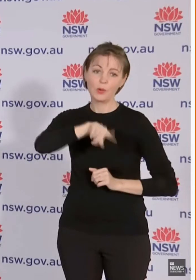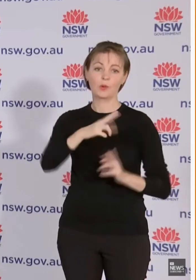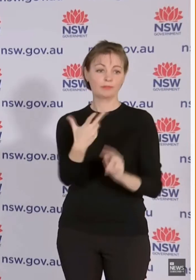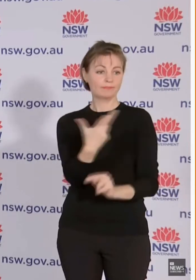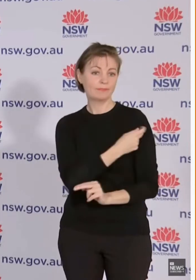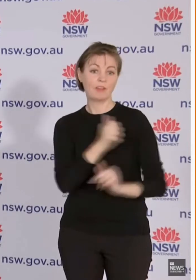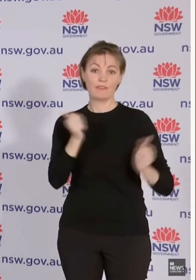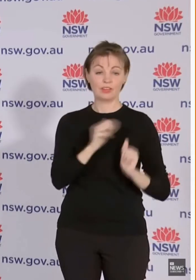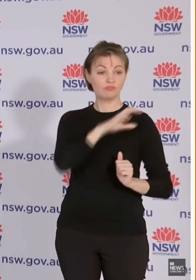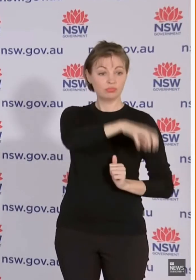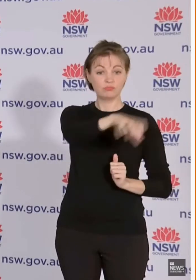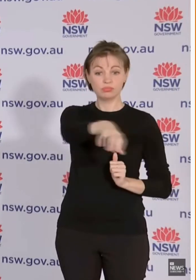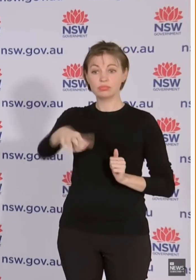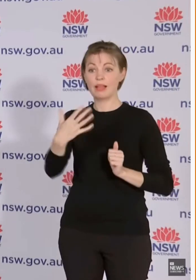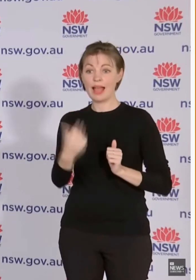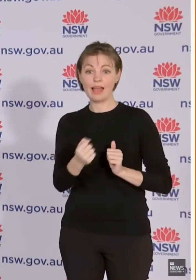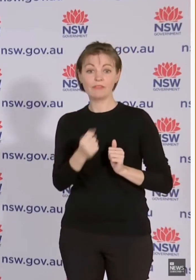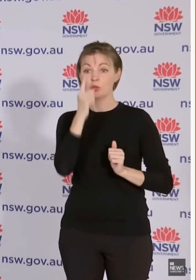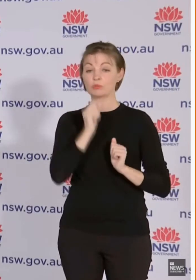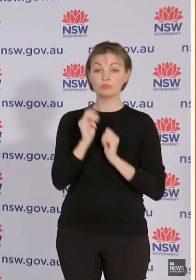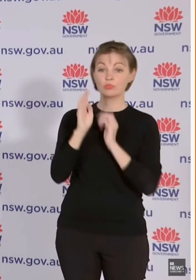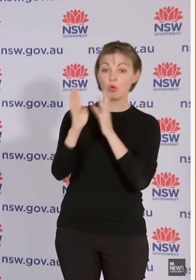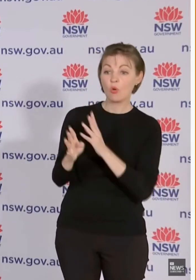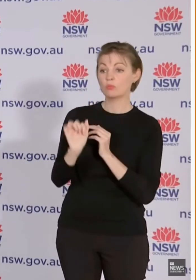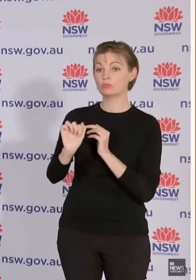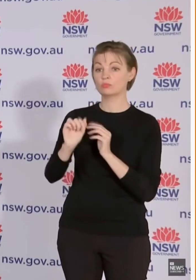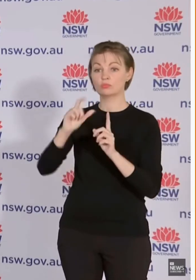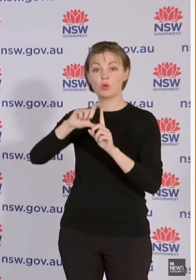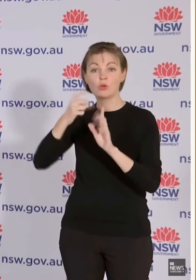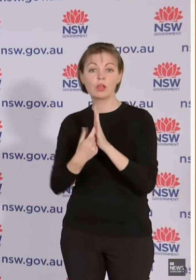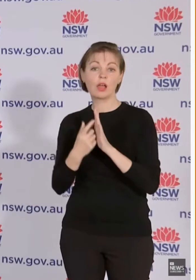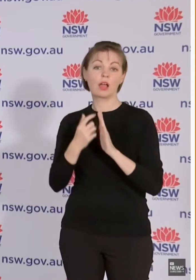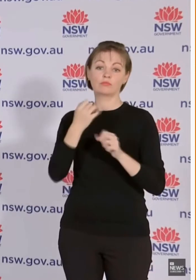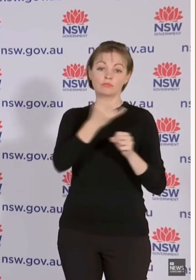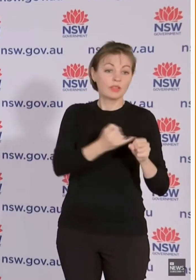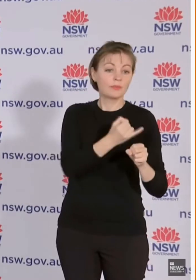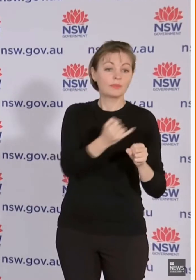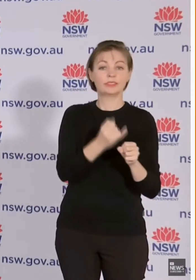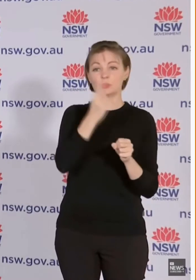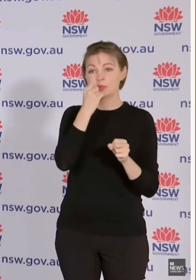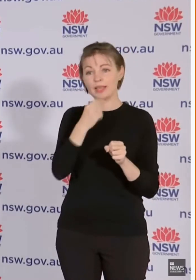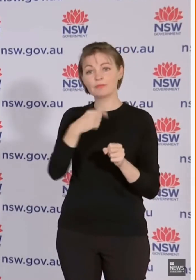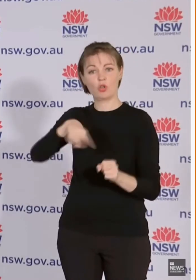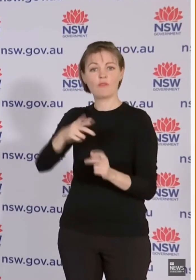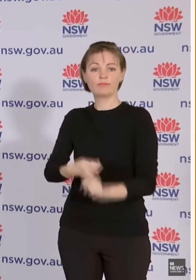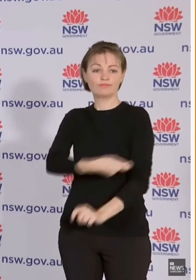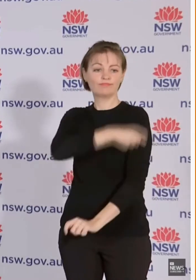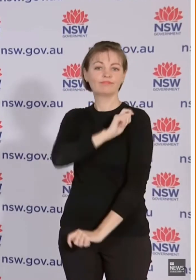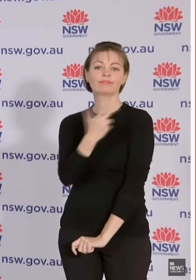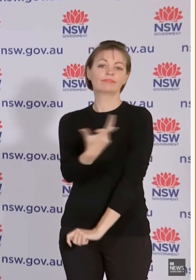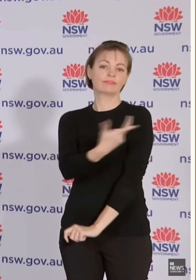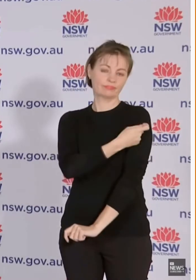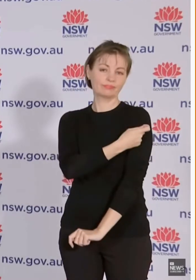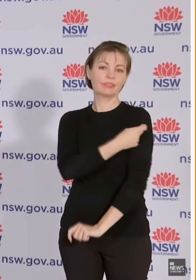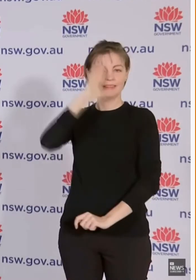keep an eye out for that. Of course, our health clinics, our pharmacy network, our GP network, all providing the opportunity for vaccination in the regions.